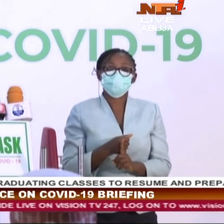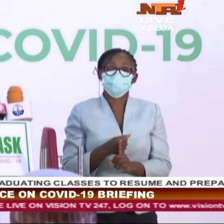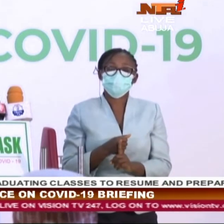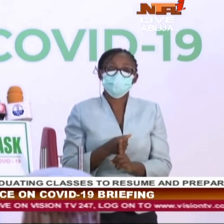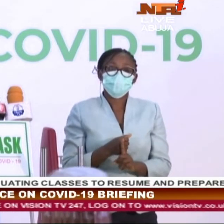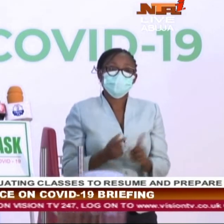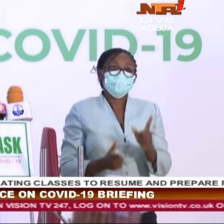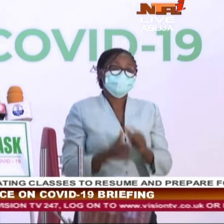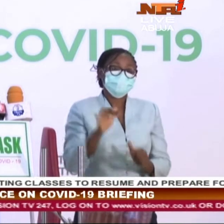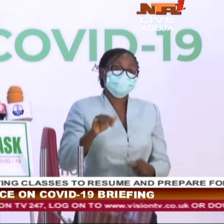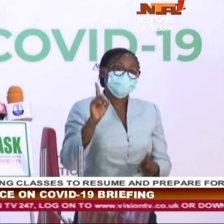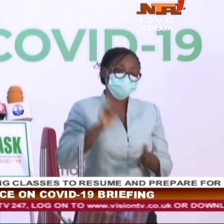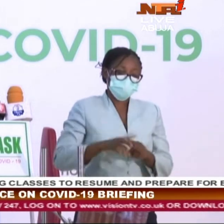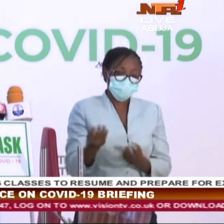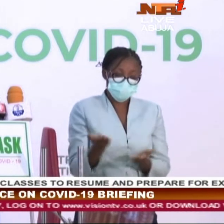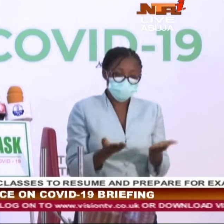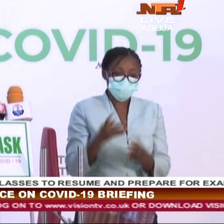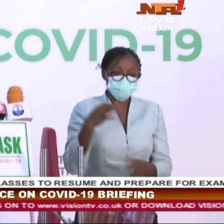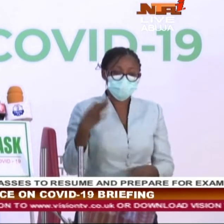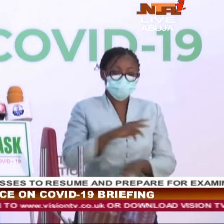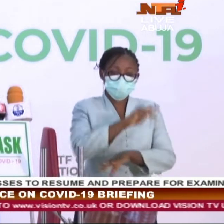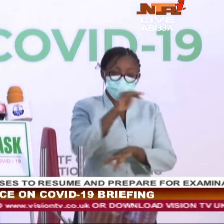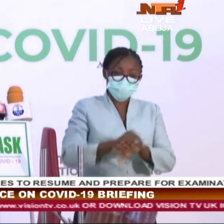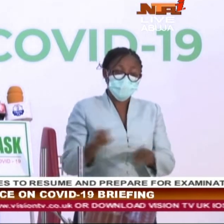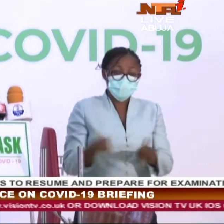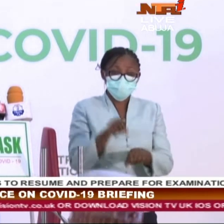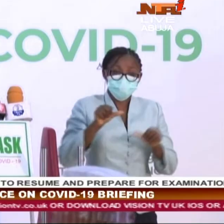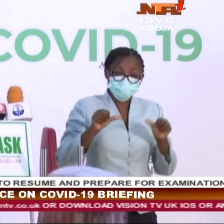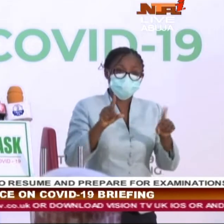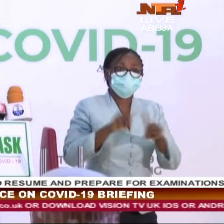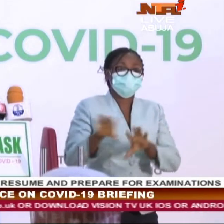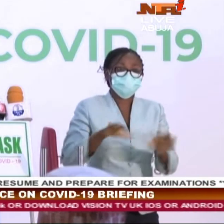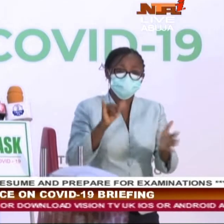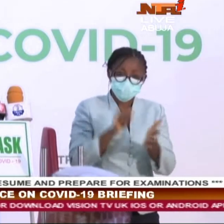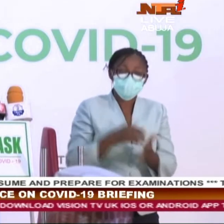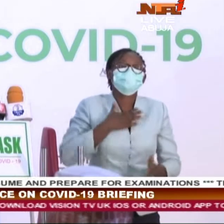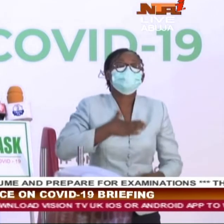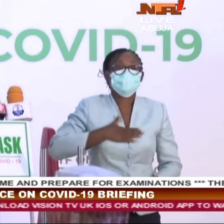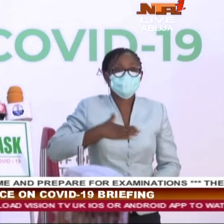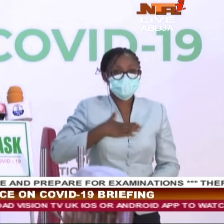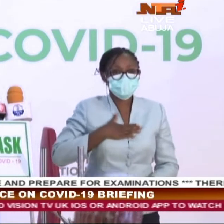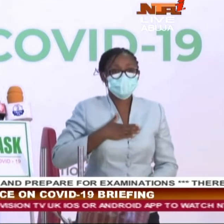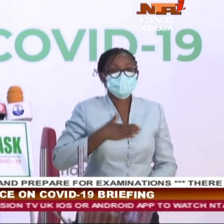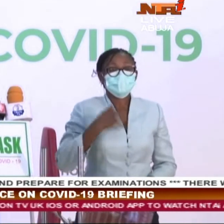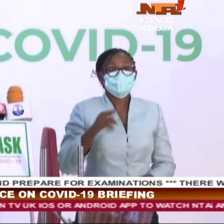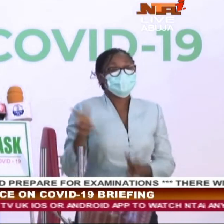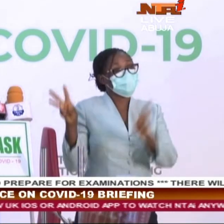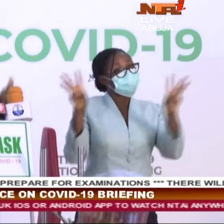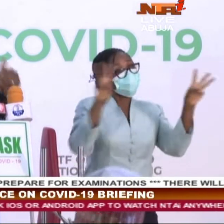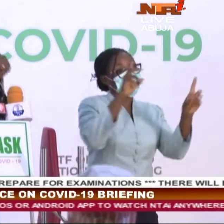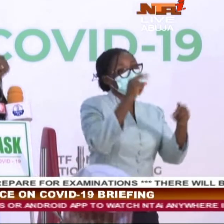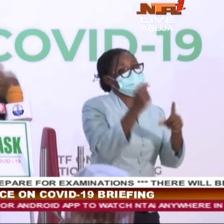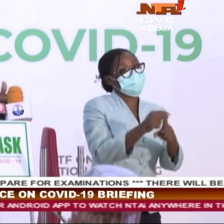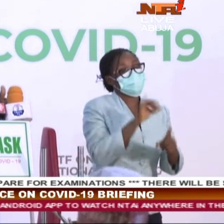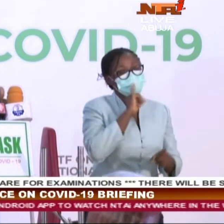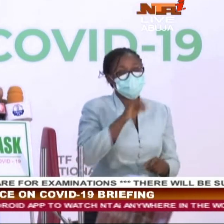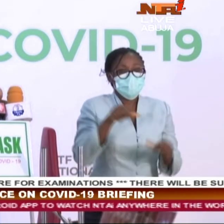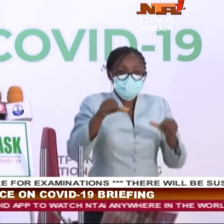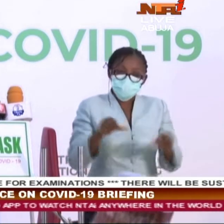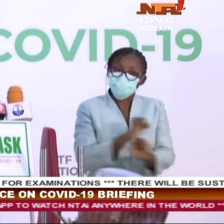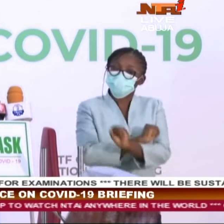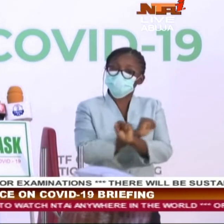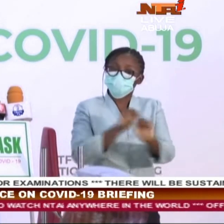greatly in the service of the nation. As you continue to do it, please, the watchword is that you must stay